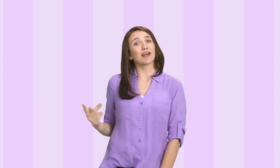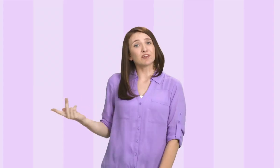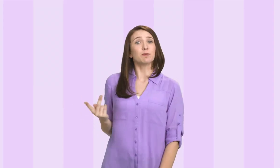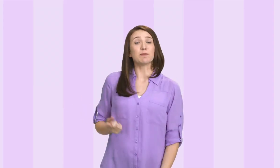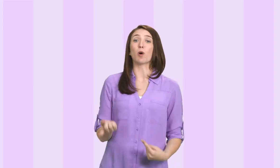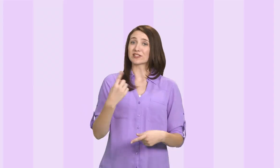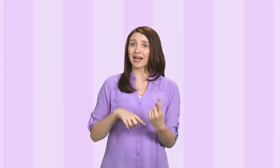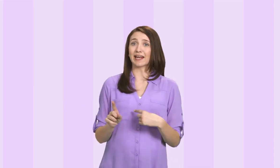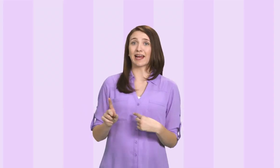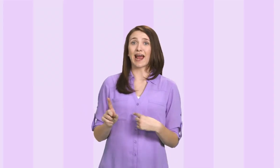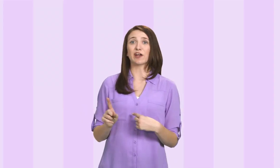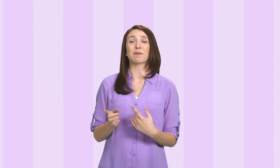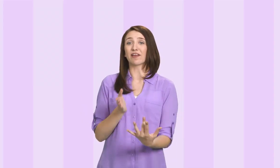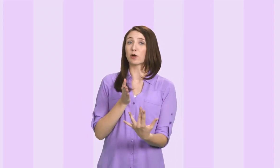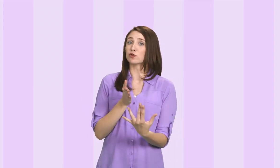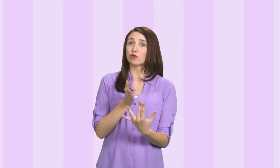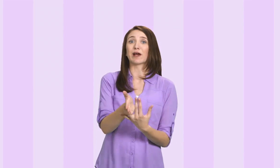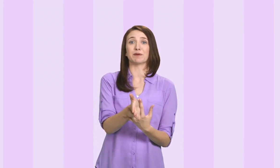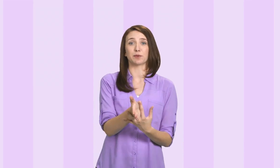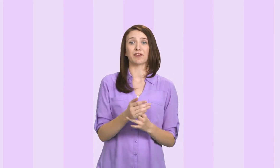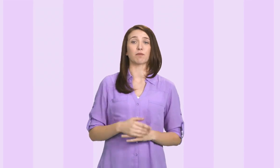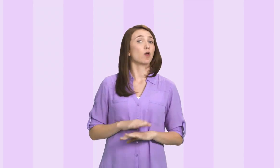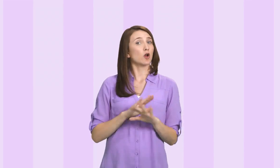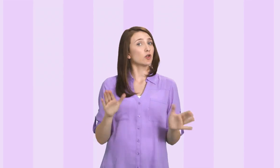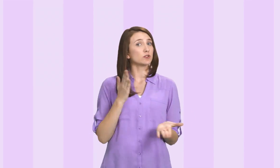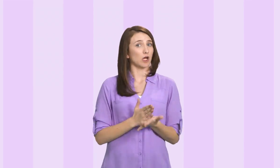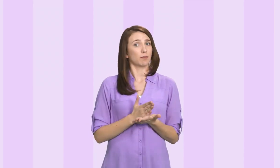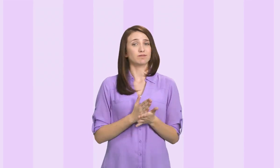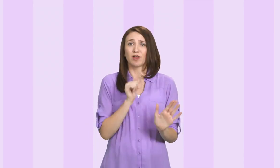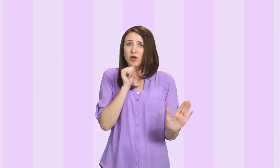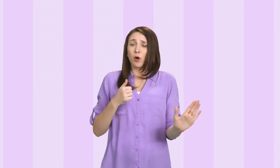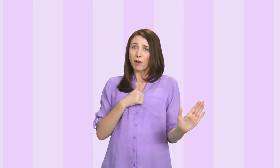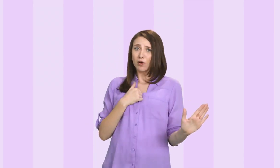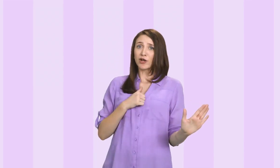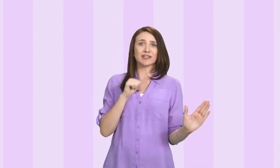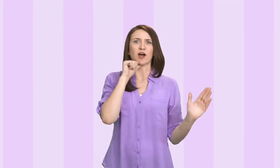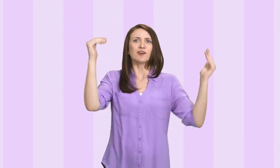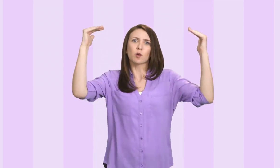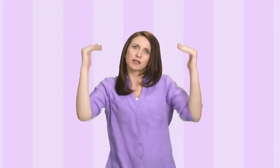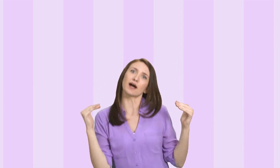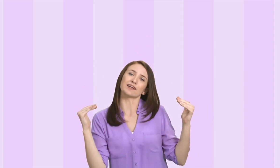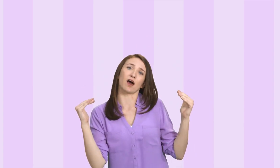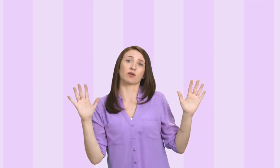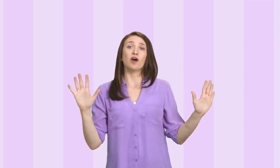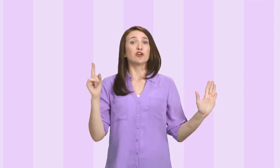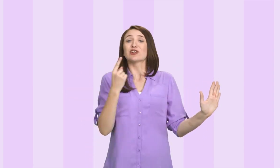If two people are signing and your path goes right between them, don't stop. Don't apologize. Don't duck down. Just